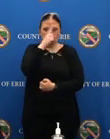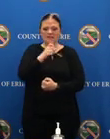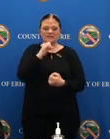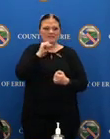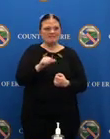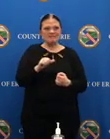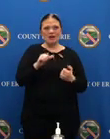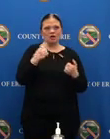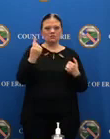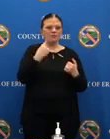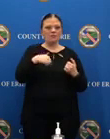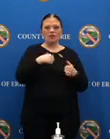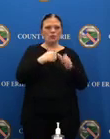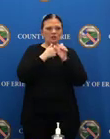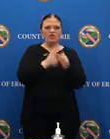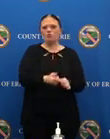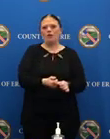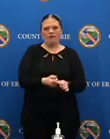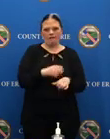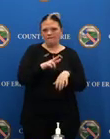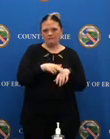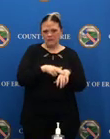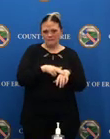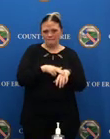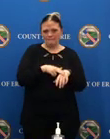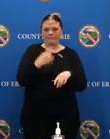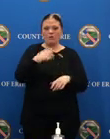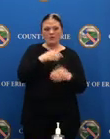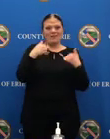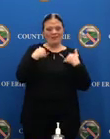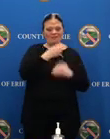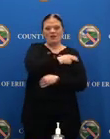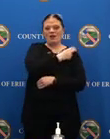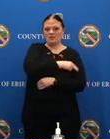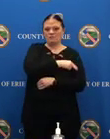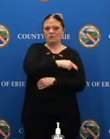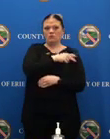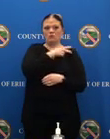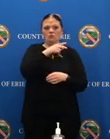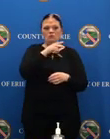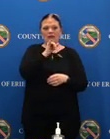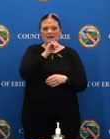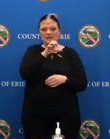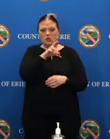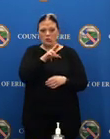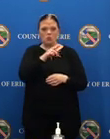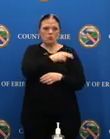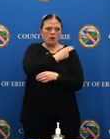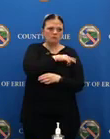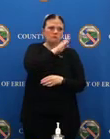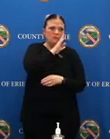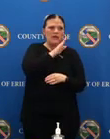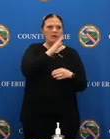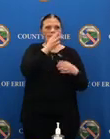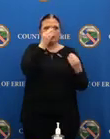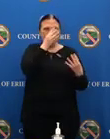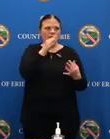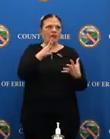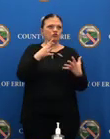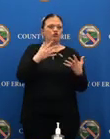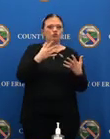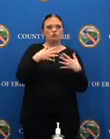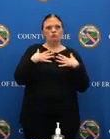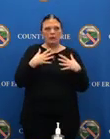not something that we keep track of normally. While we have hospitalization and ICU bed info, including airway assist, we don't